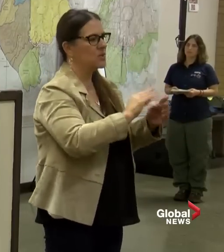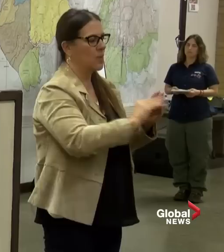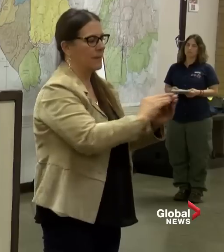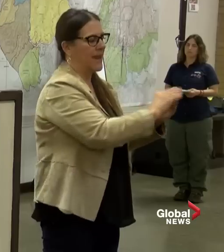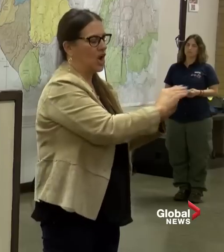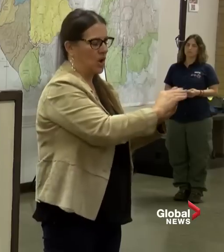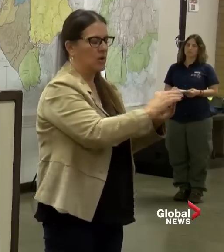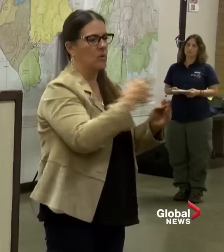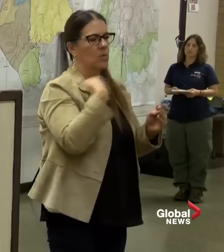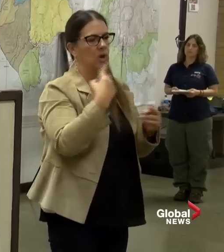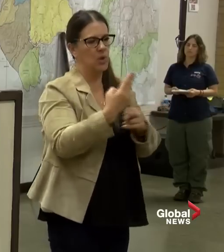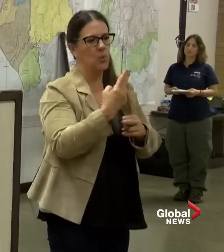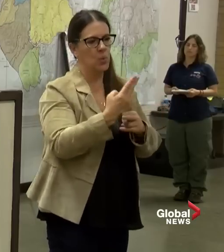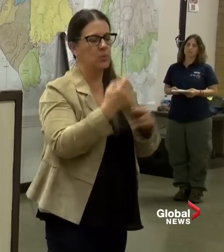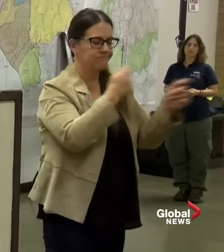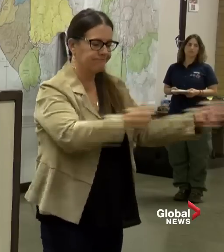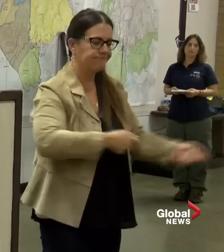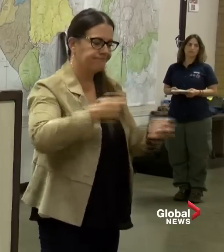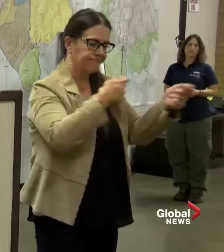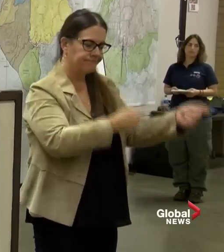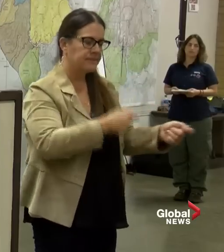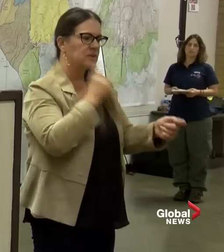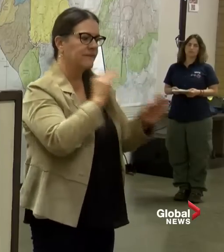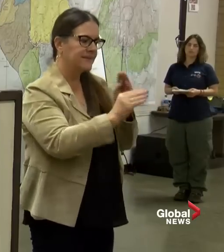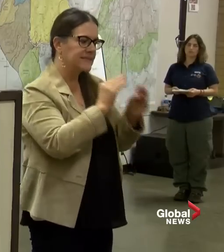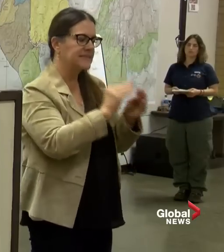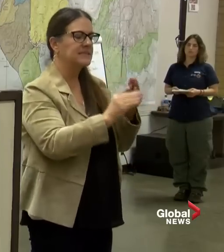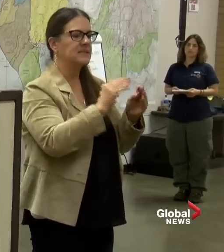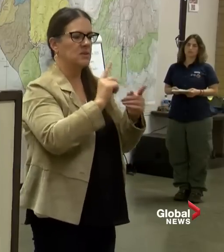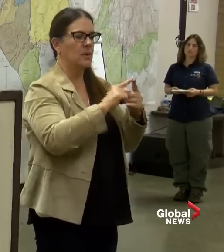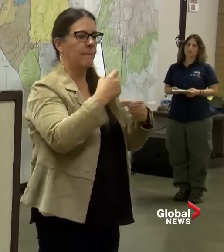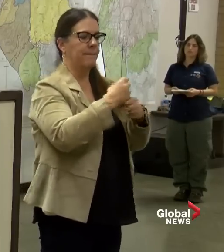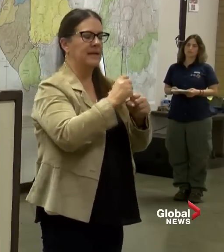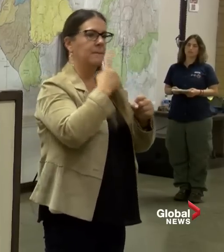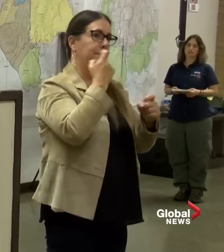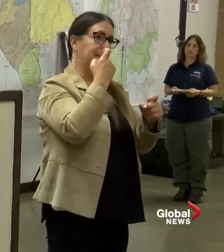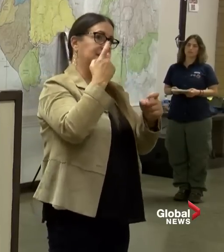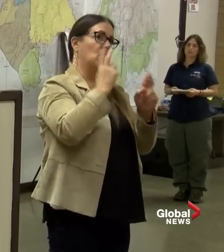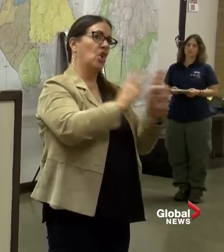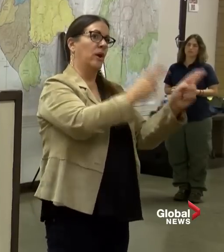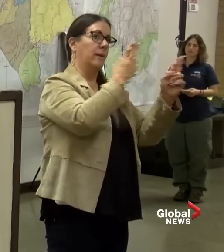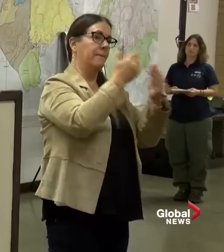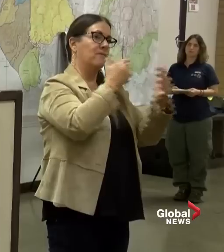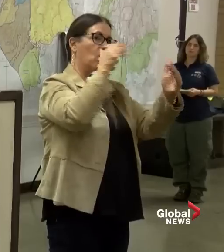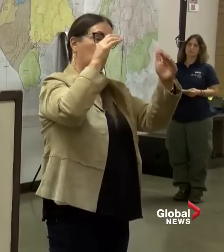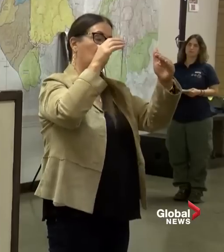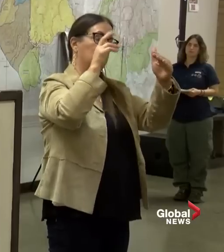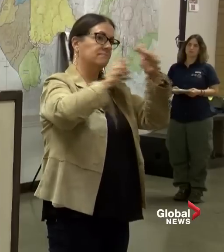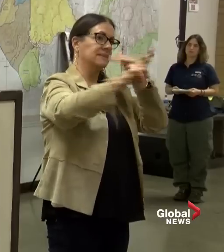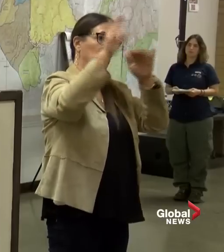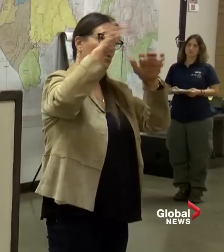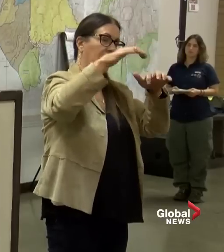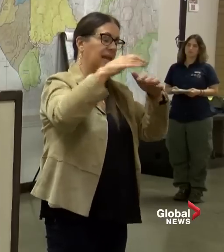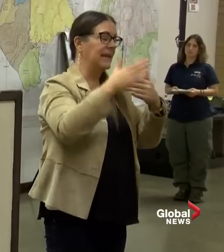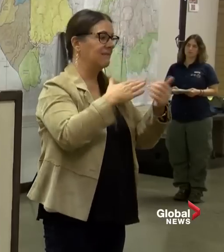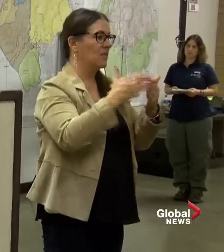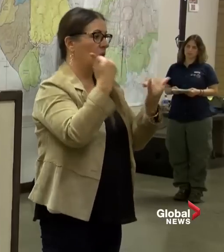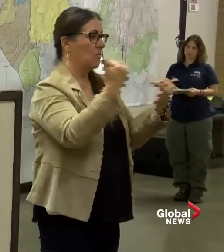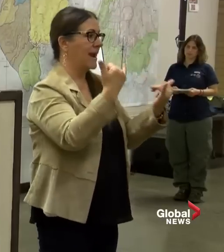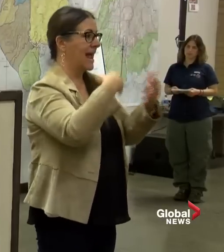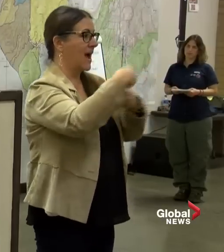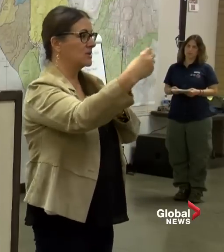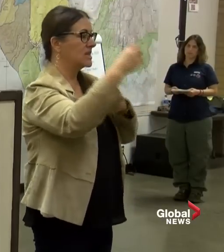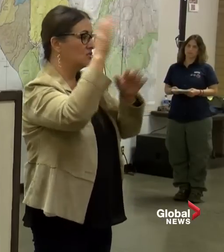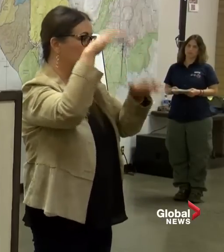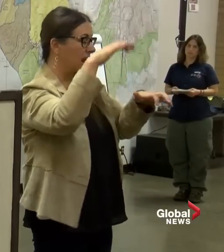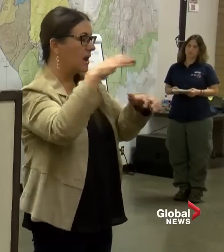repair those lines in anticipation of the rain. I also want to mention that although it is raining and our containment is